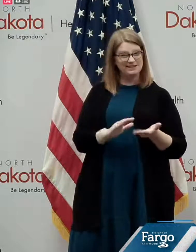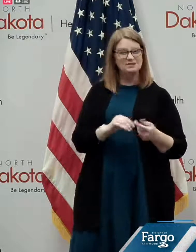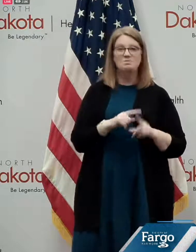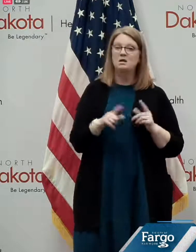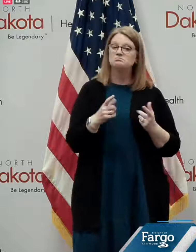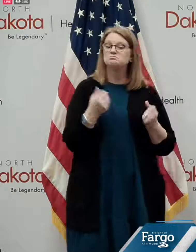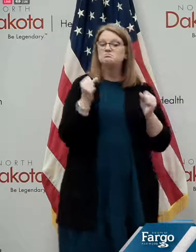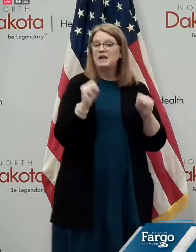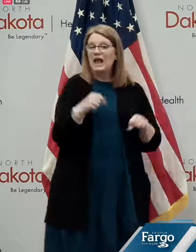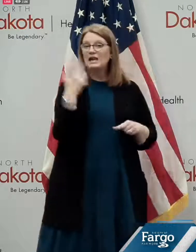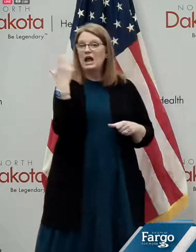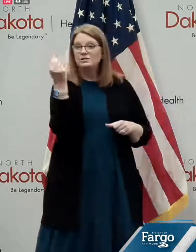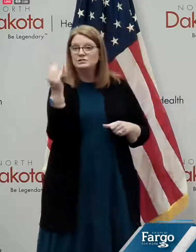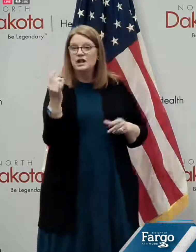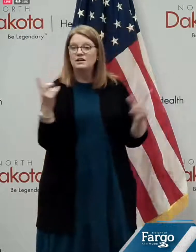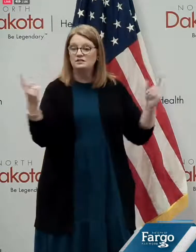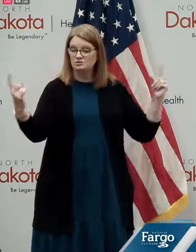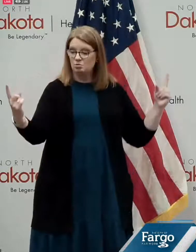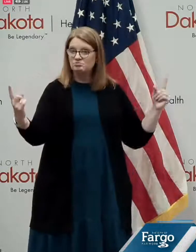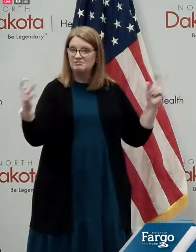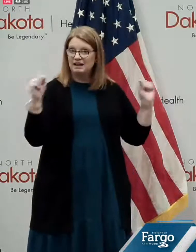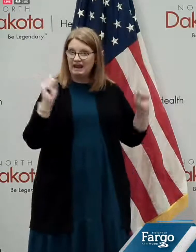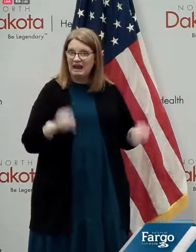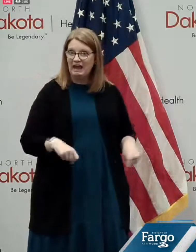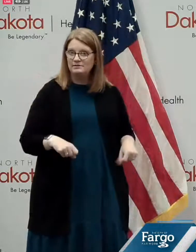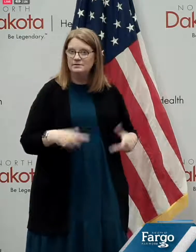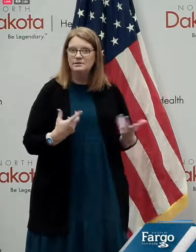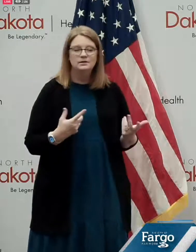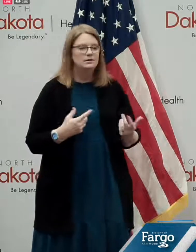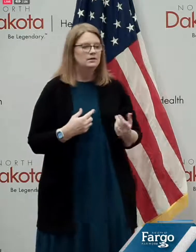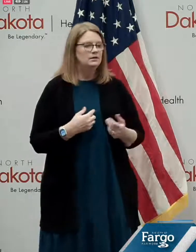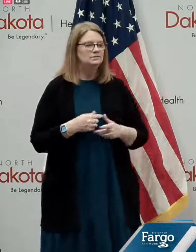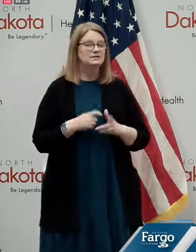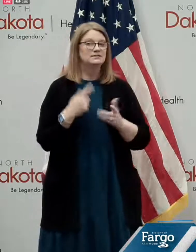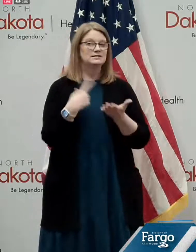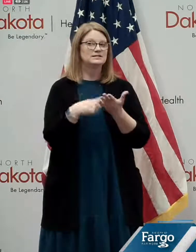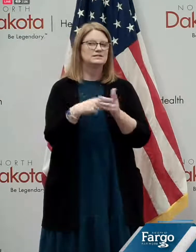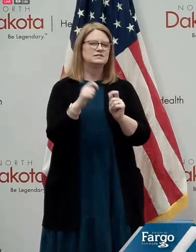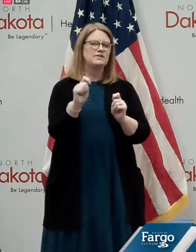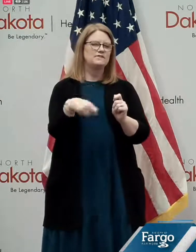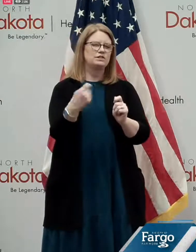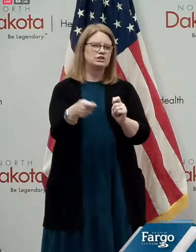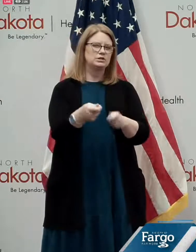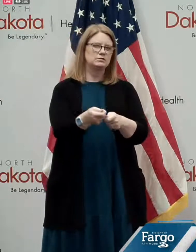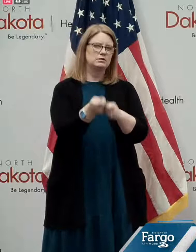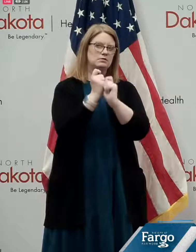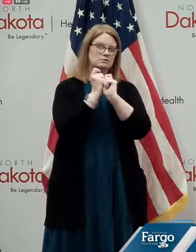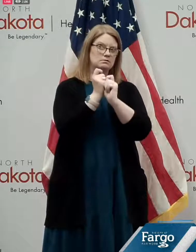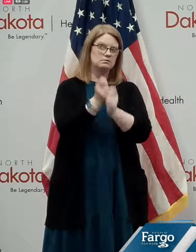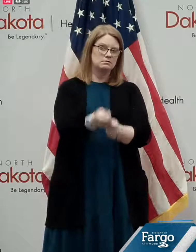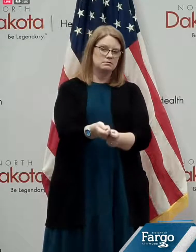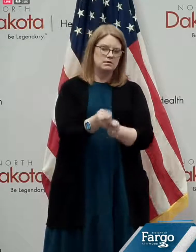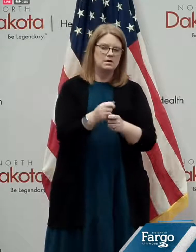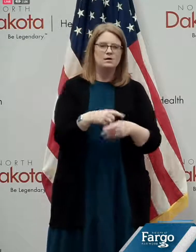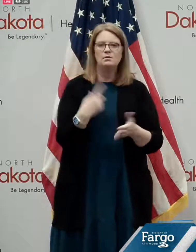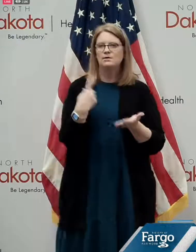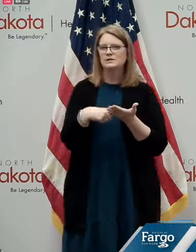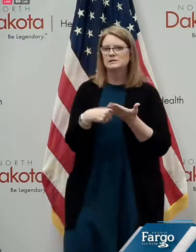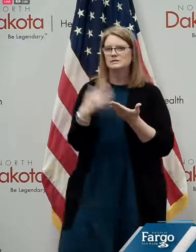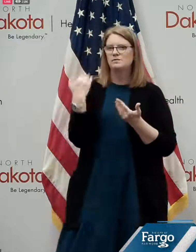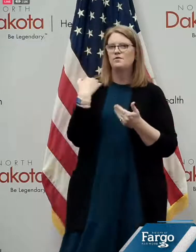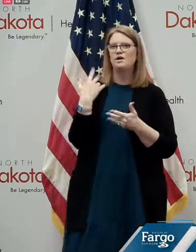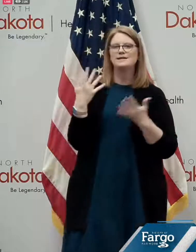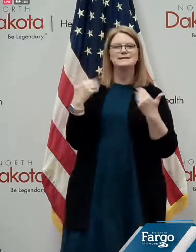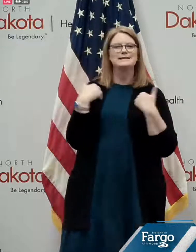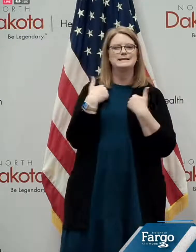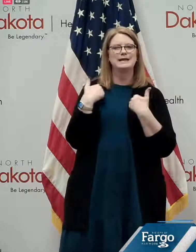with social distancing in North Dakota. And let's talk fishing. We've shared information before about how the Game and Fish